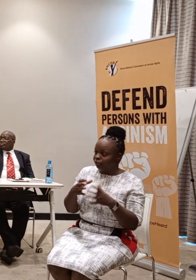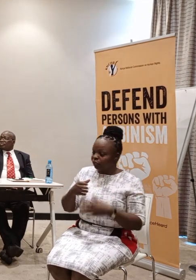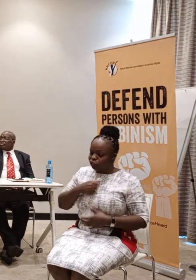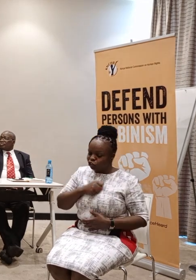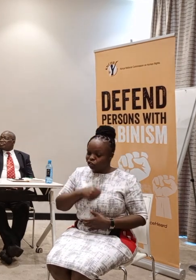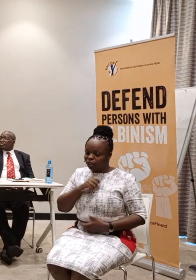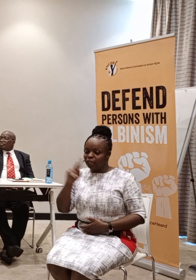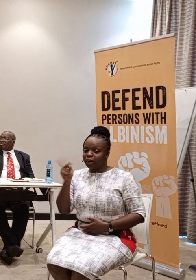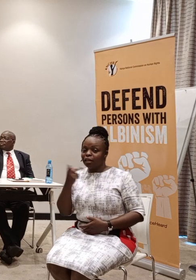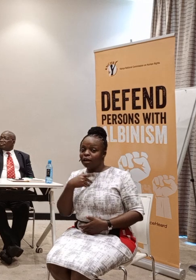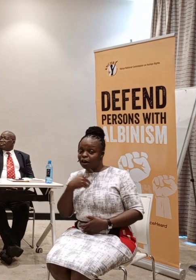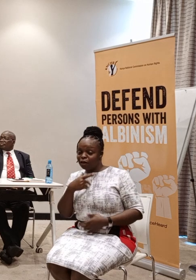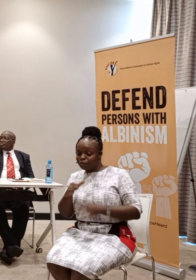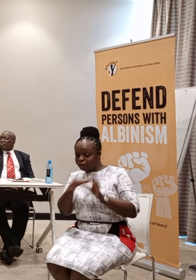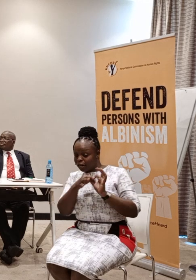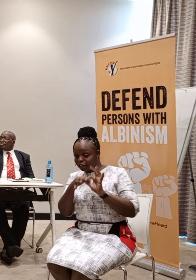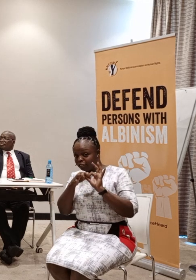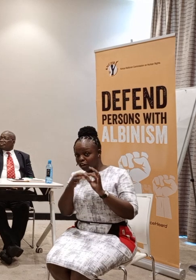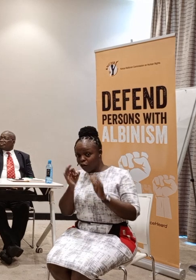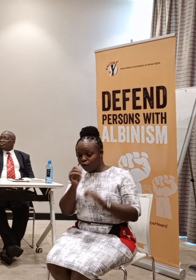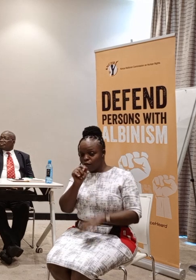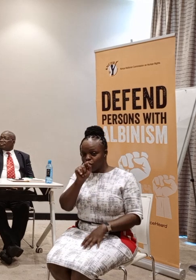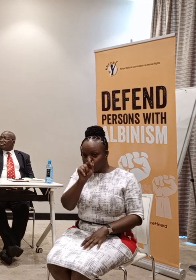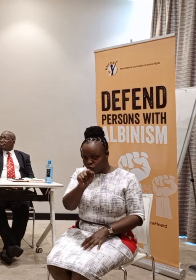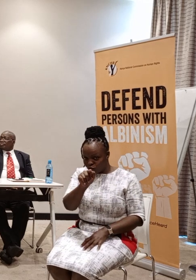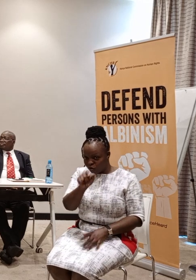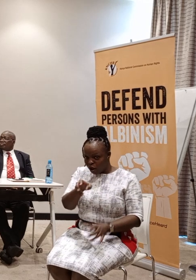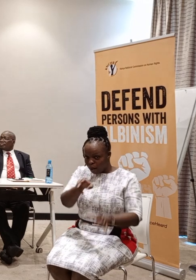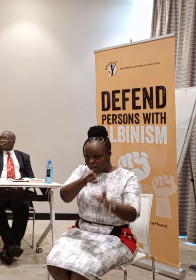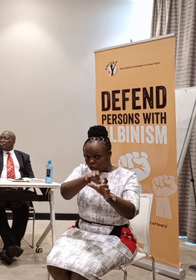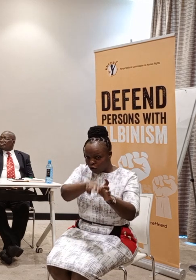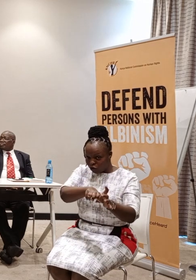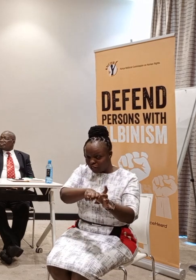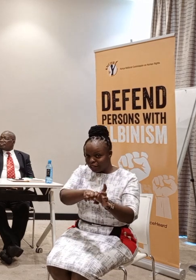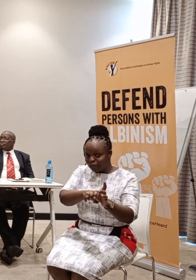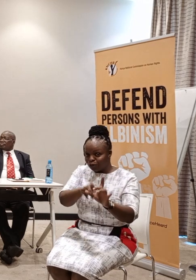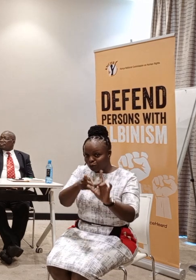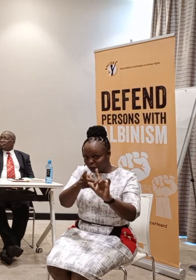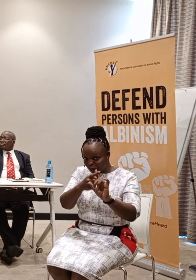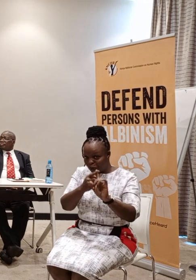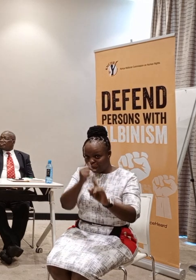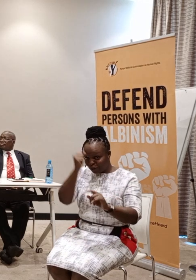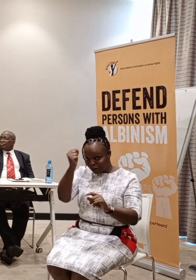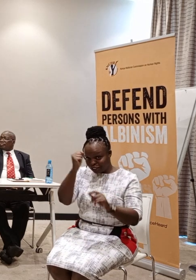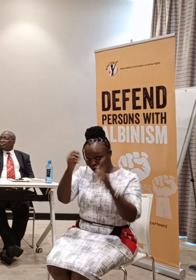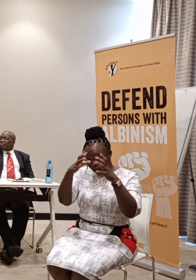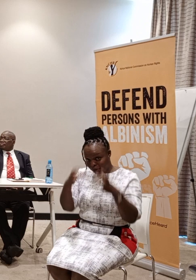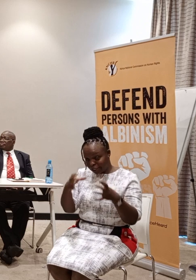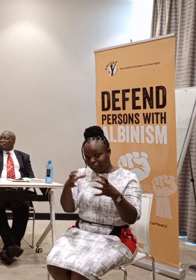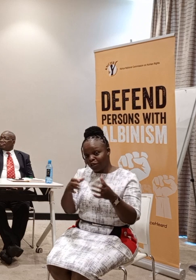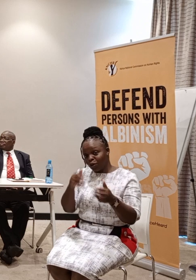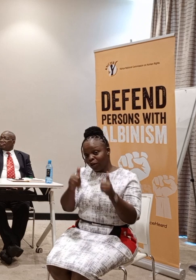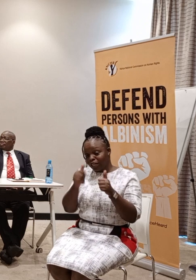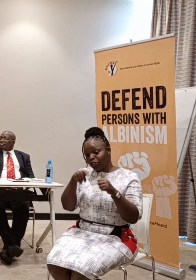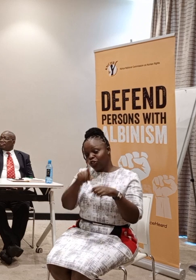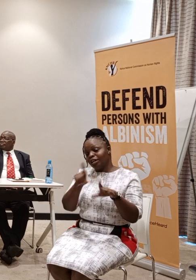Kenya has developed a culture of you belonging to political parties that you